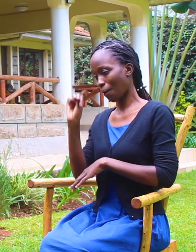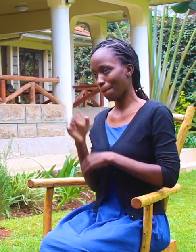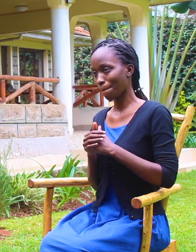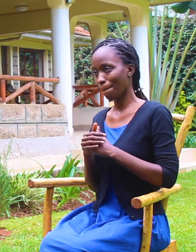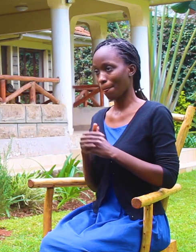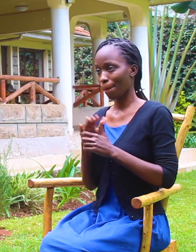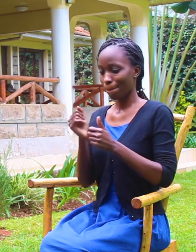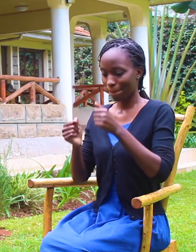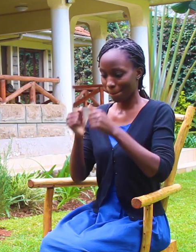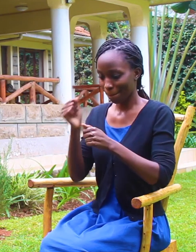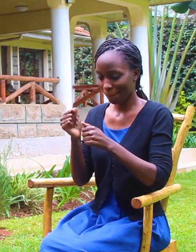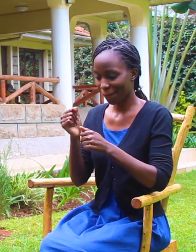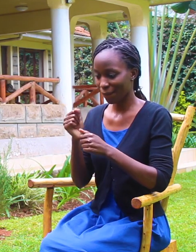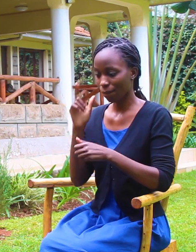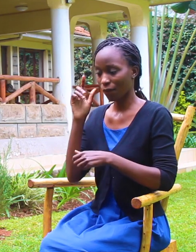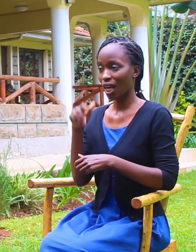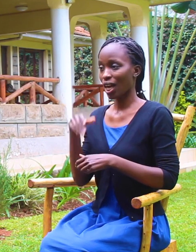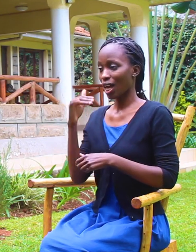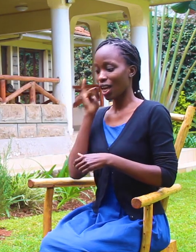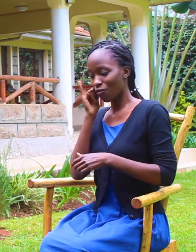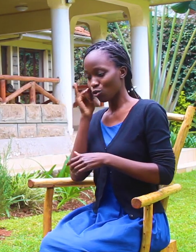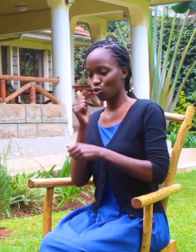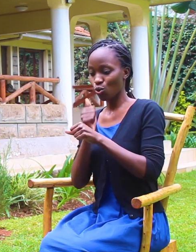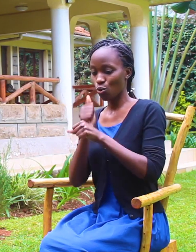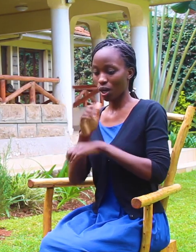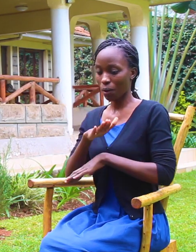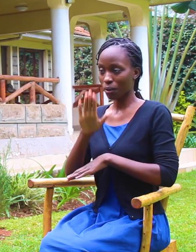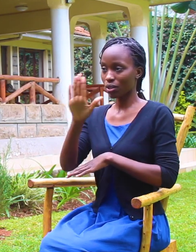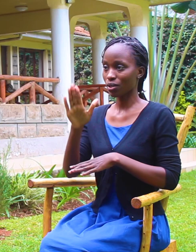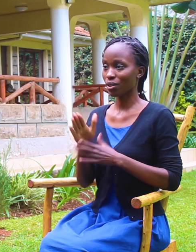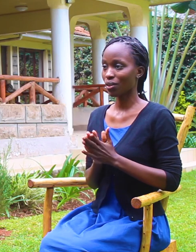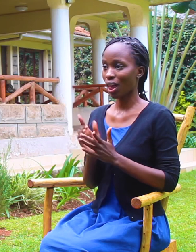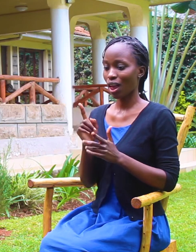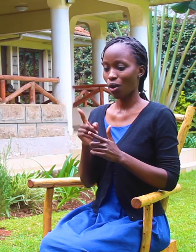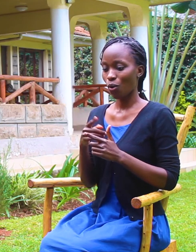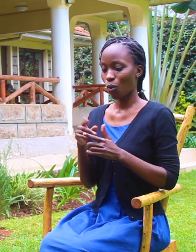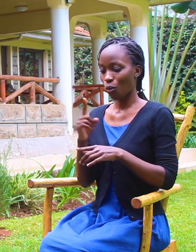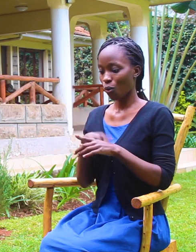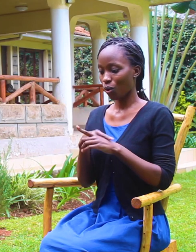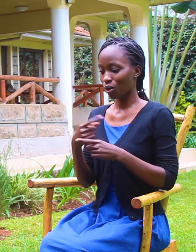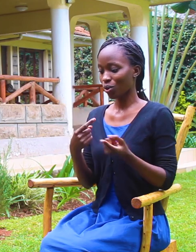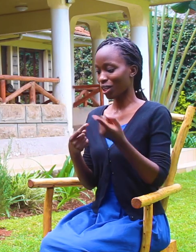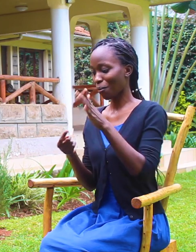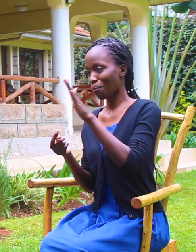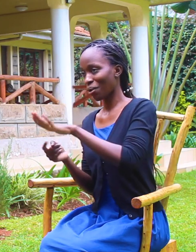drove her to Masai Mara, Sarova. We never slept that night when we came back. It was very difficult.